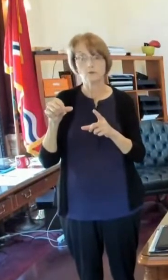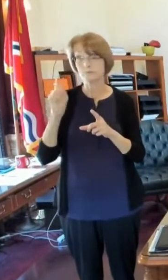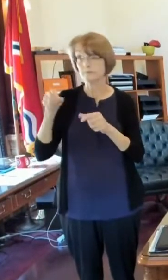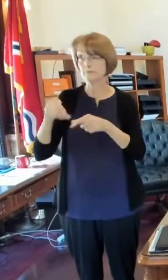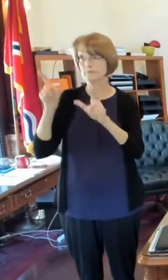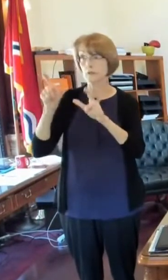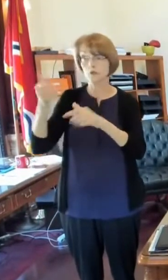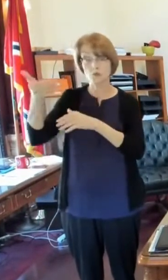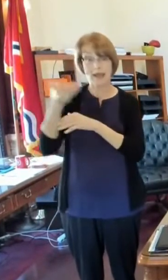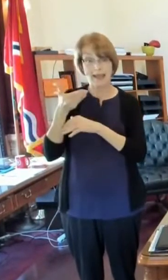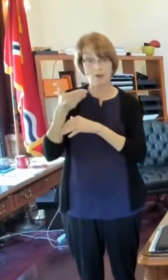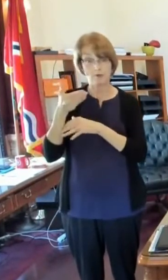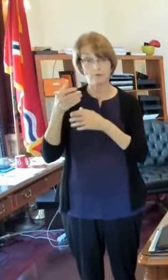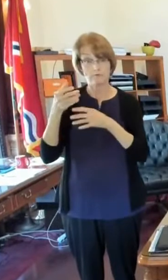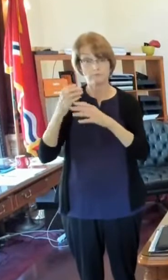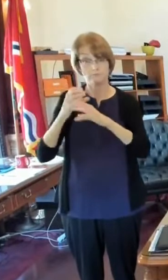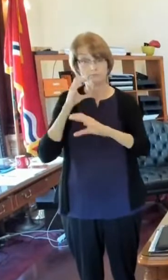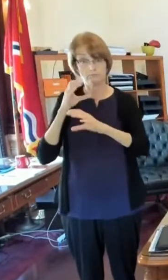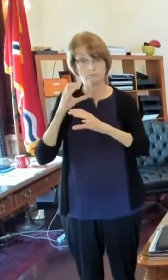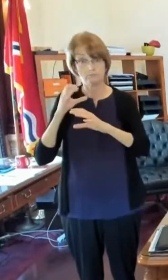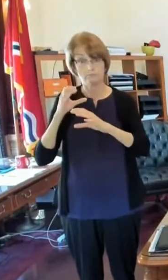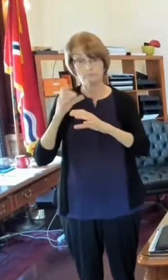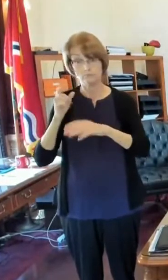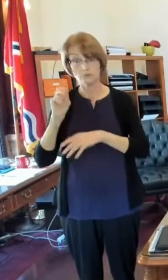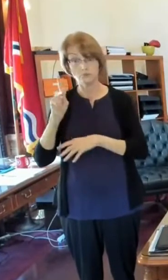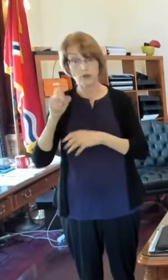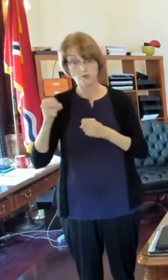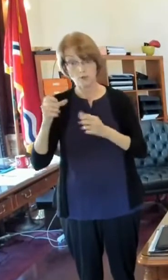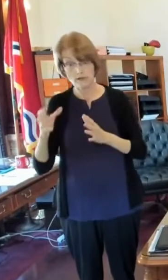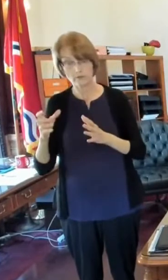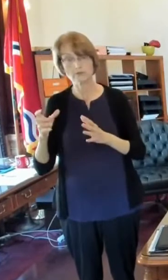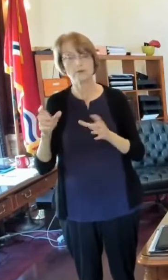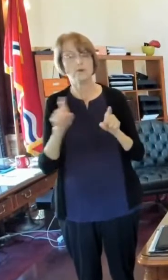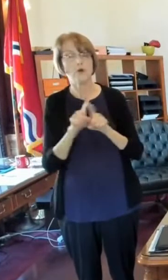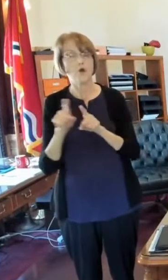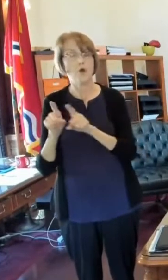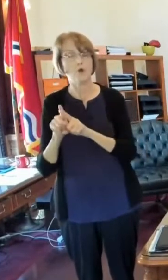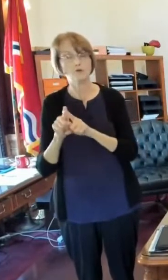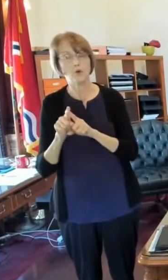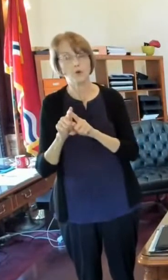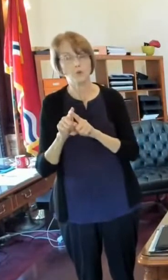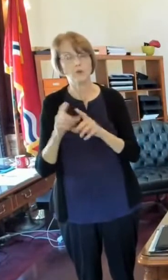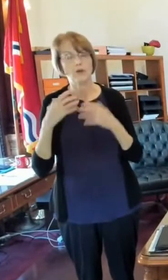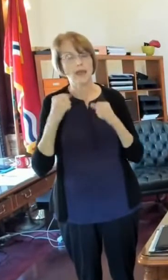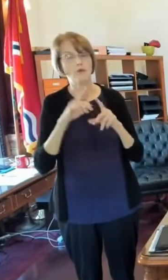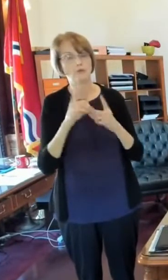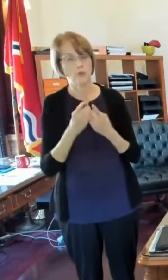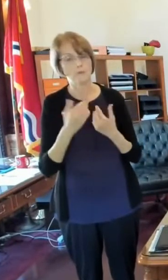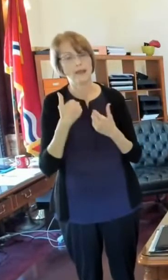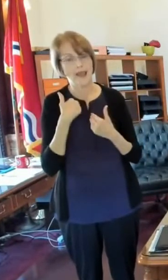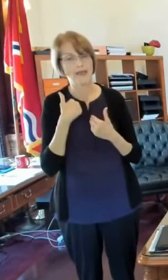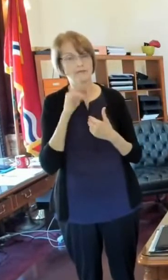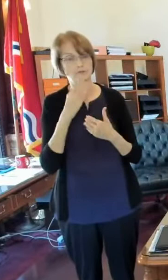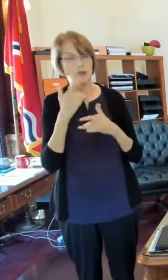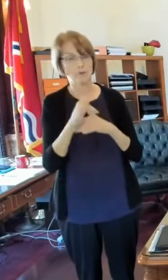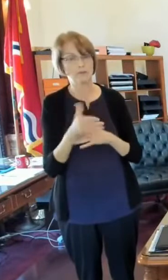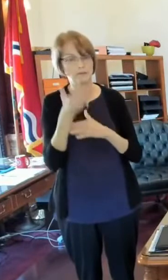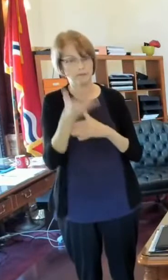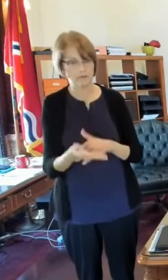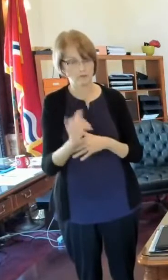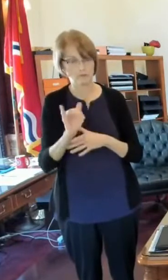drivers, will work for, you can find your way to the health department also. There are job openings